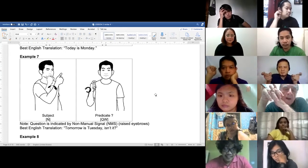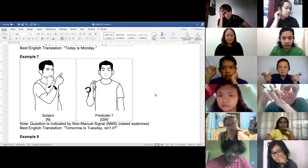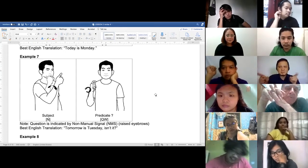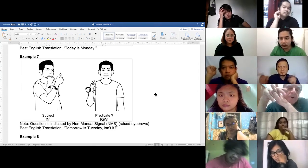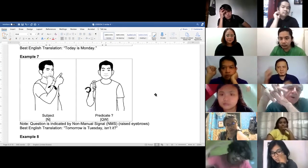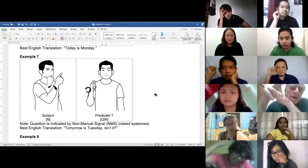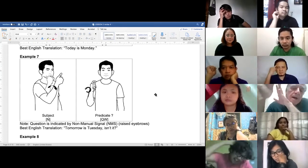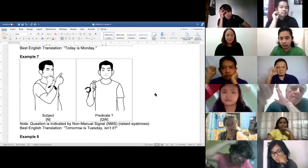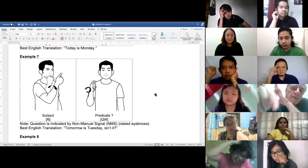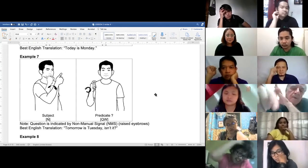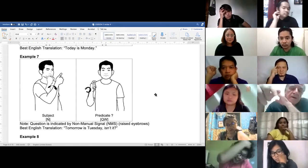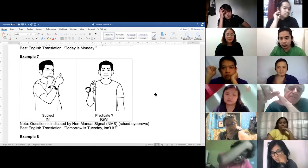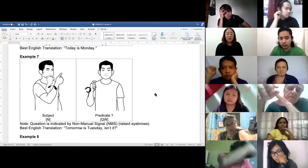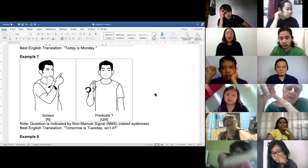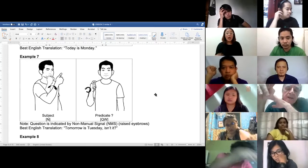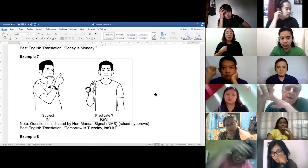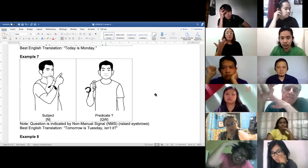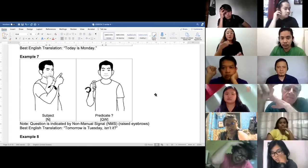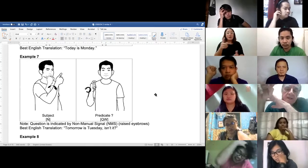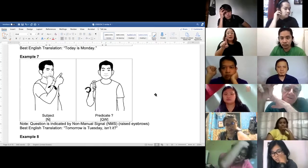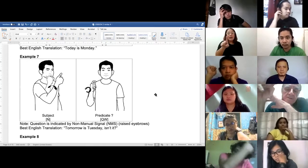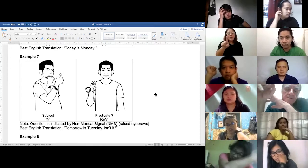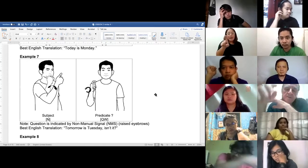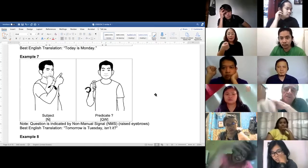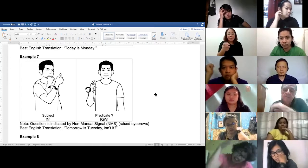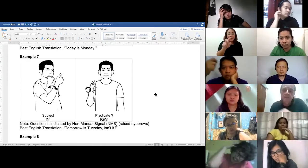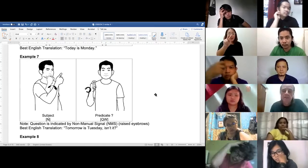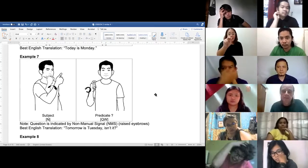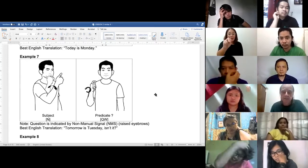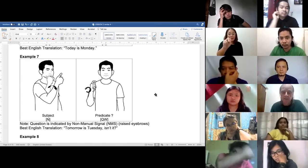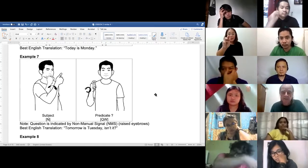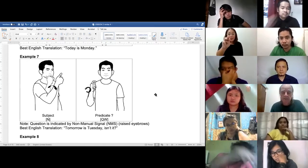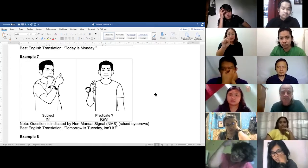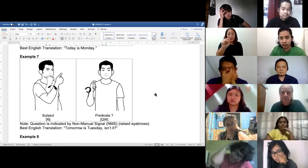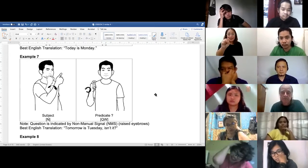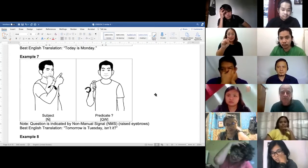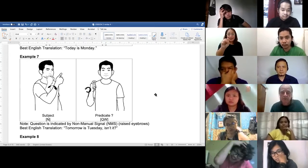I would put a comma after NMS. Let me do this real quick.